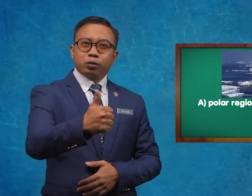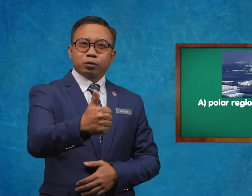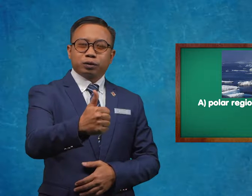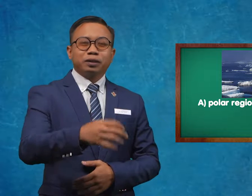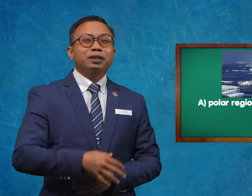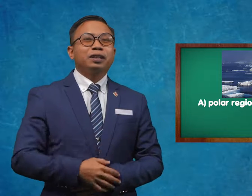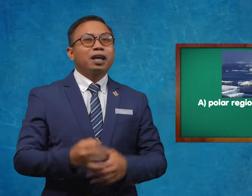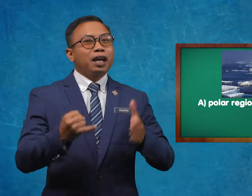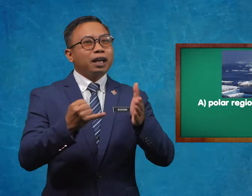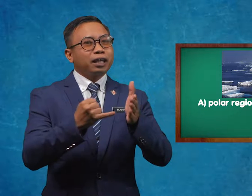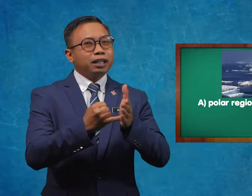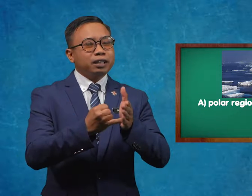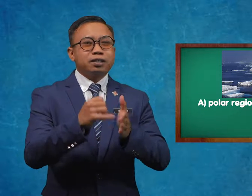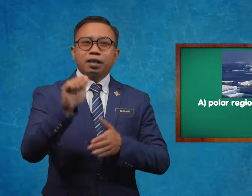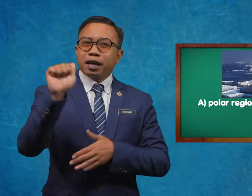Good. It's A.